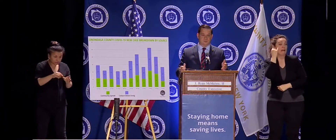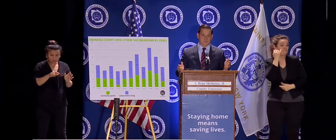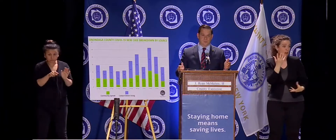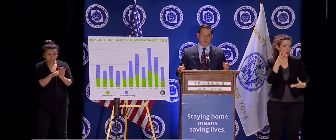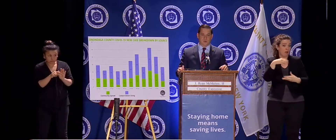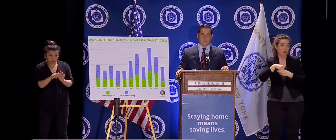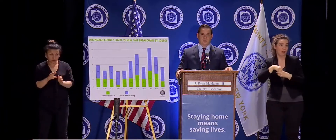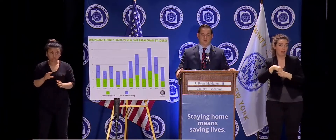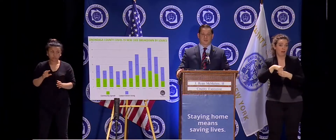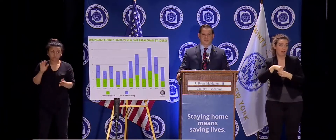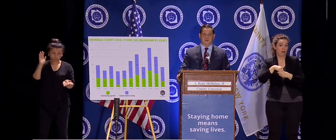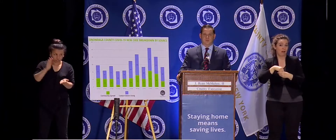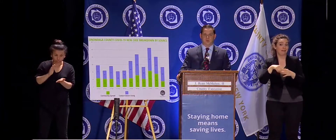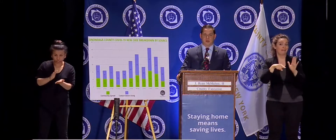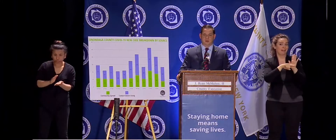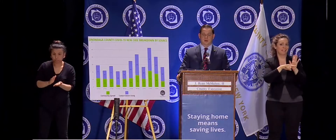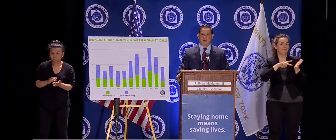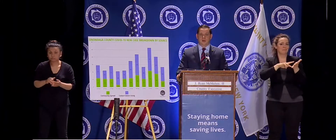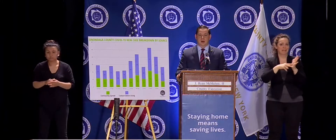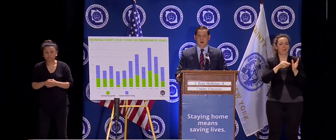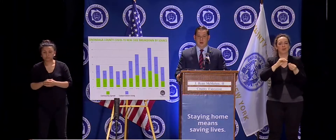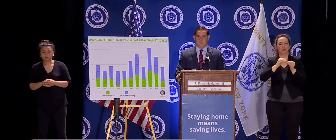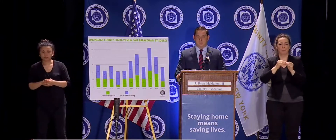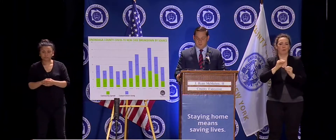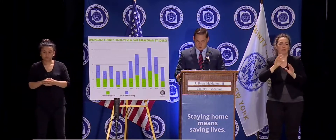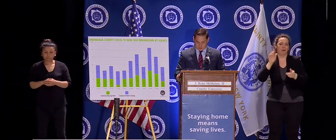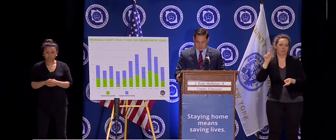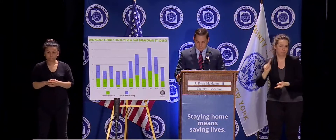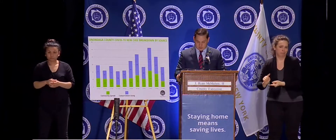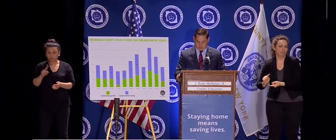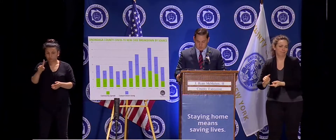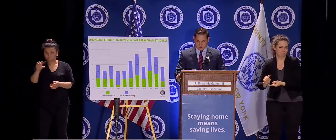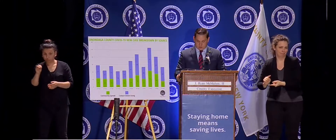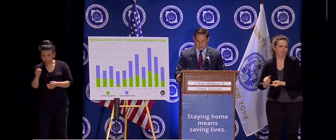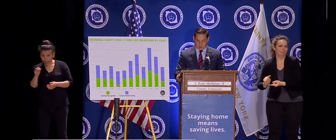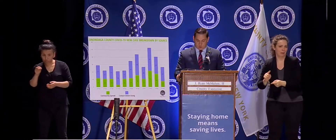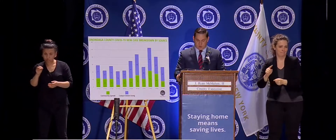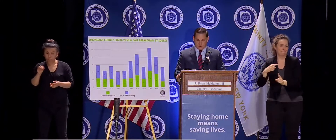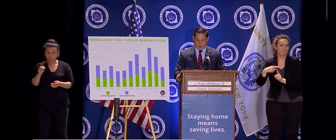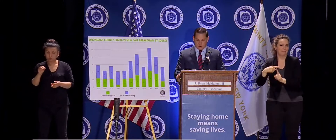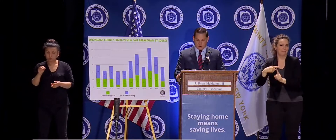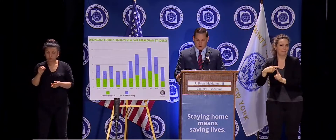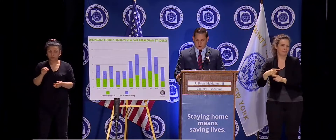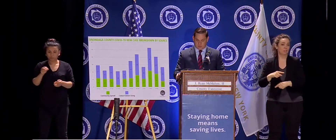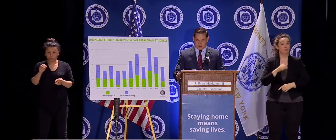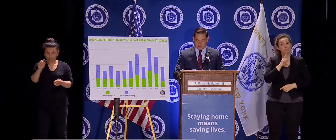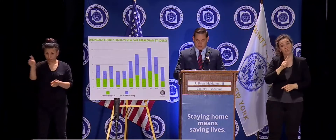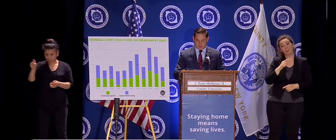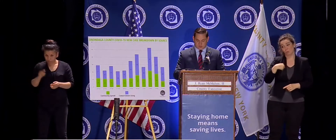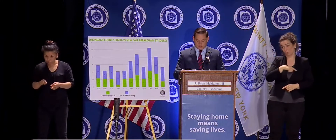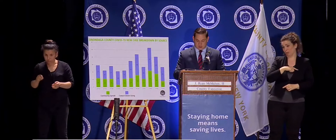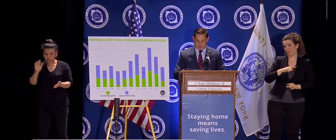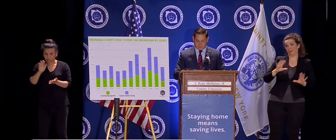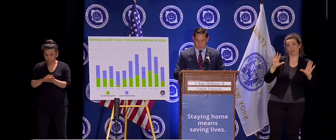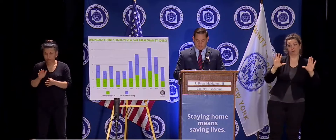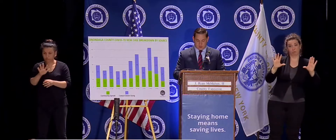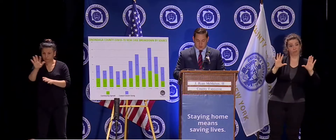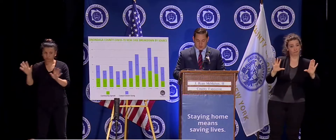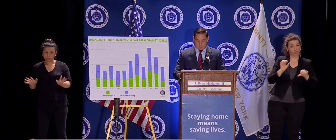region, a little bit closer to 7%, but really doing quite well compared to other parts of the